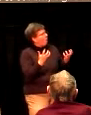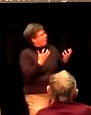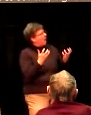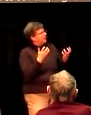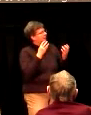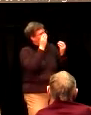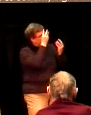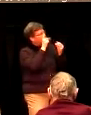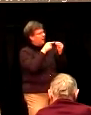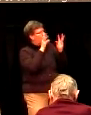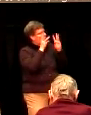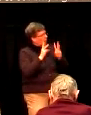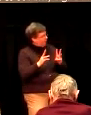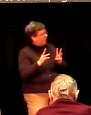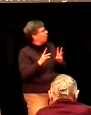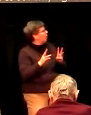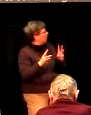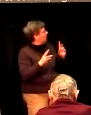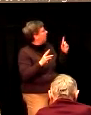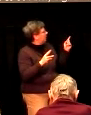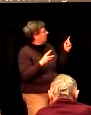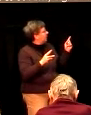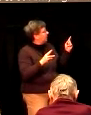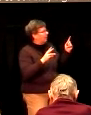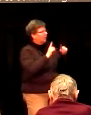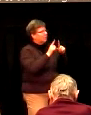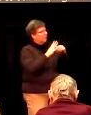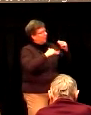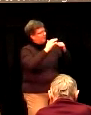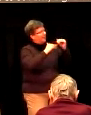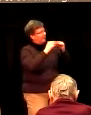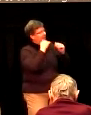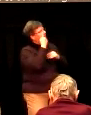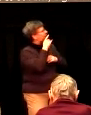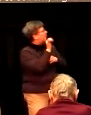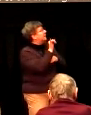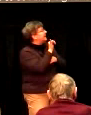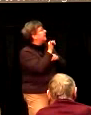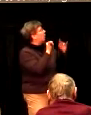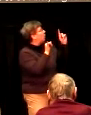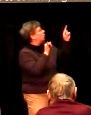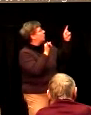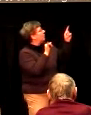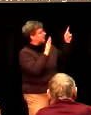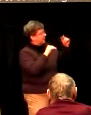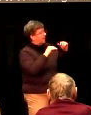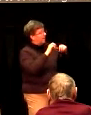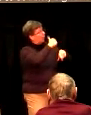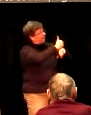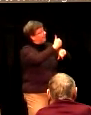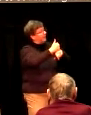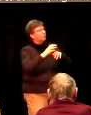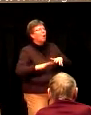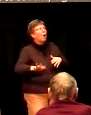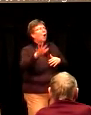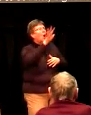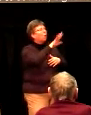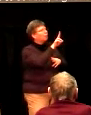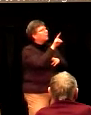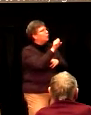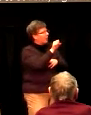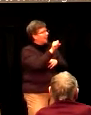observations. And there's a whole series of buildings that look very similar to this one here that were built all over the U.S. where